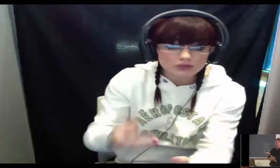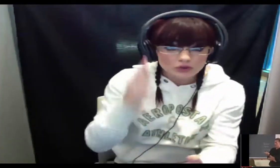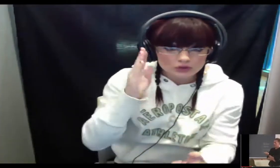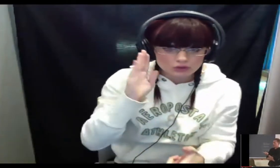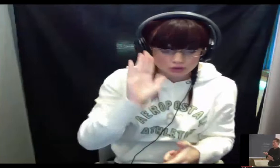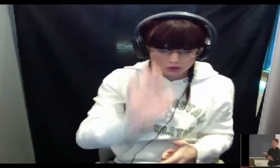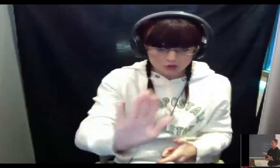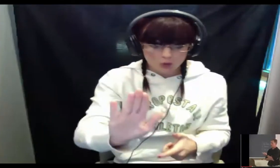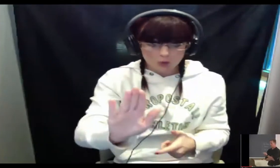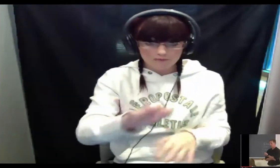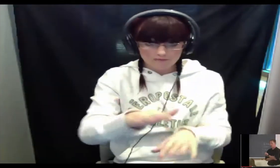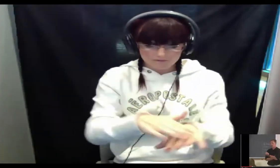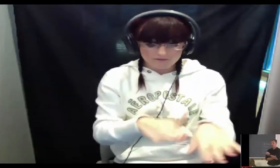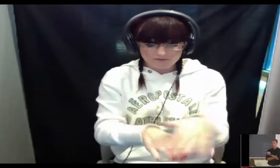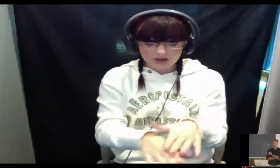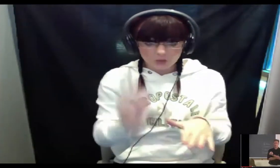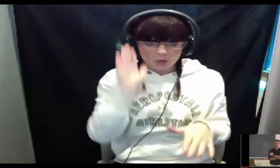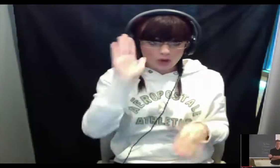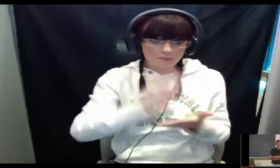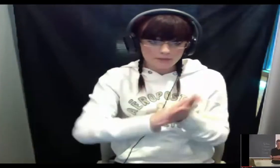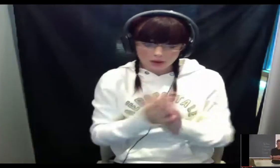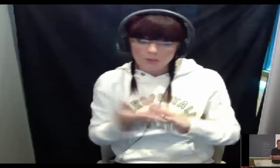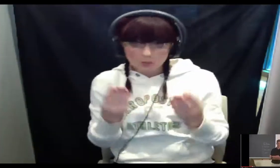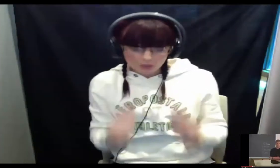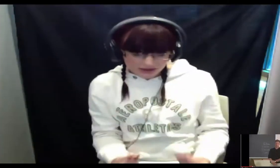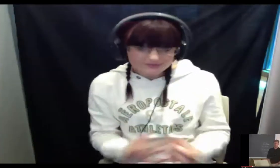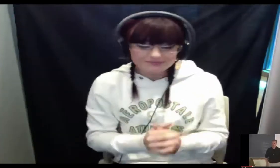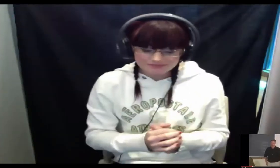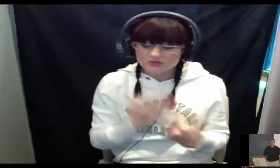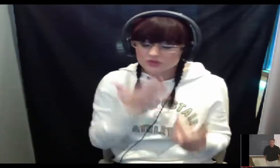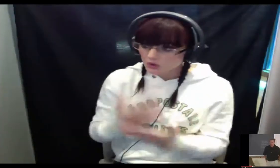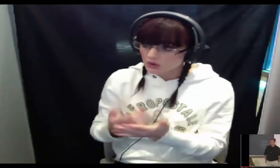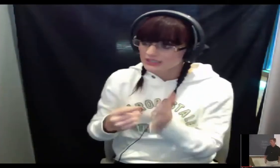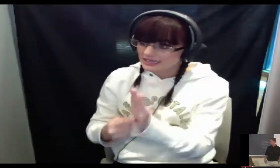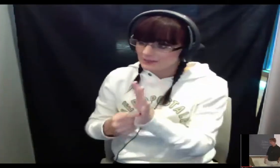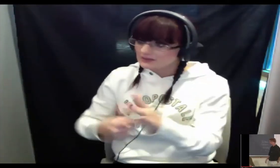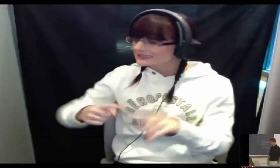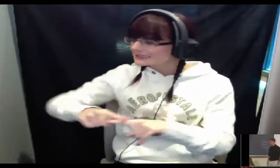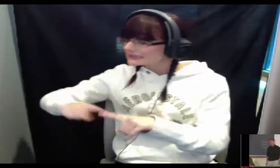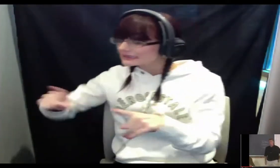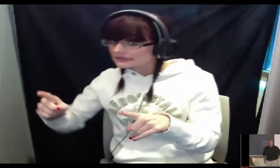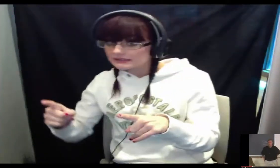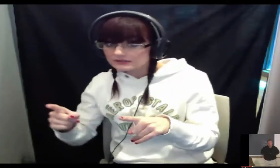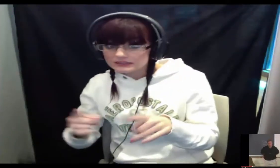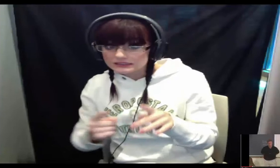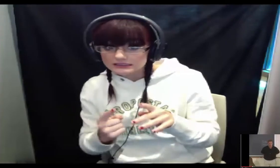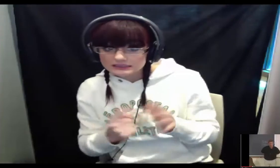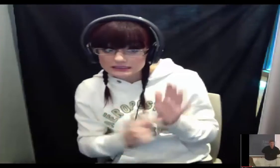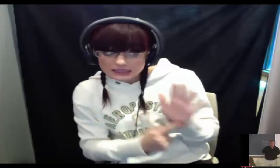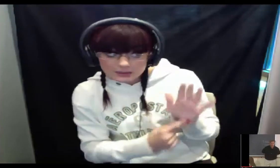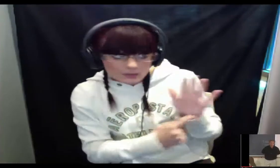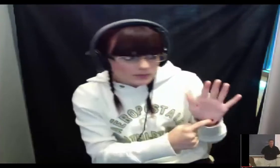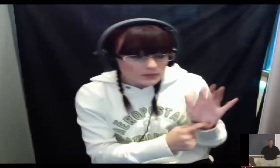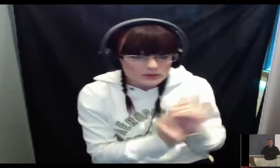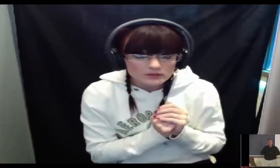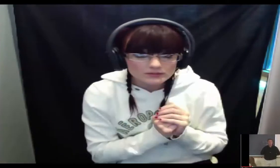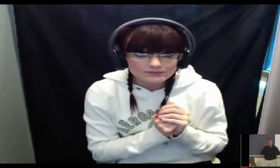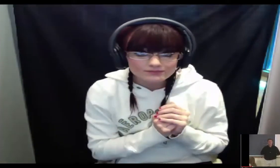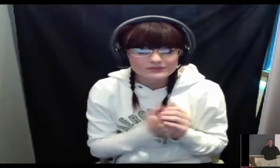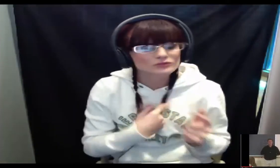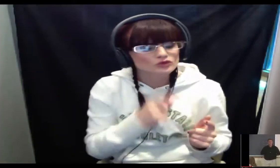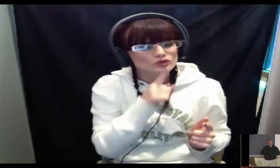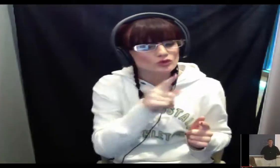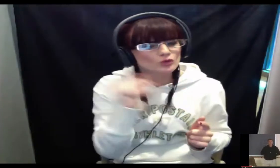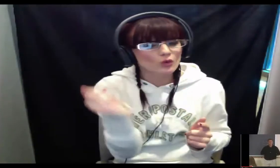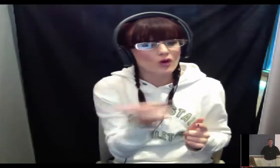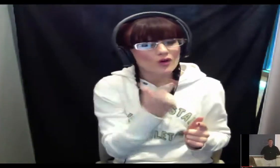that has collected on the grass. That's one example. Another example of condensation? I'm sure you've all experienced this one. Nathan? When,